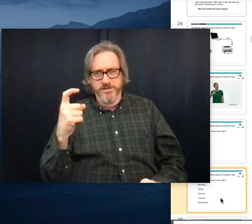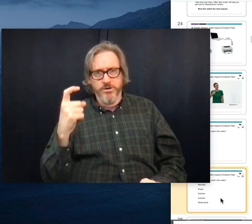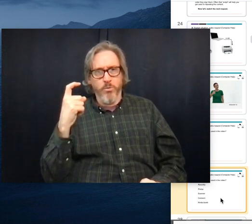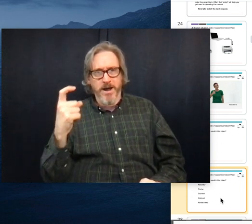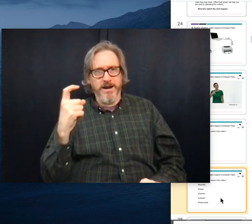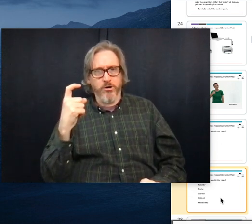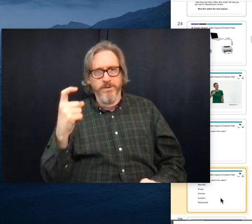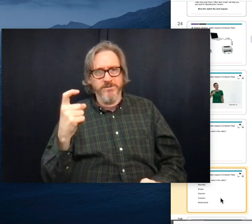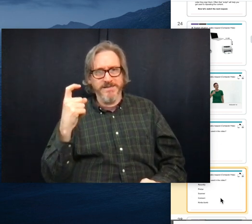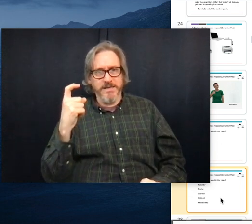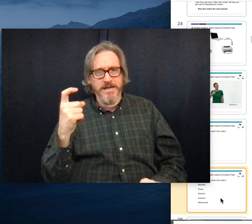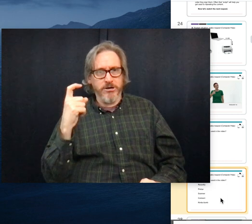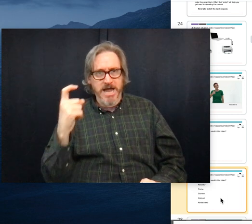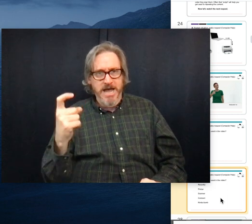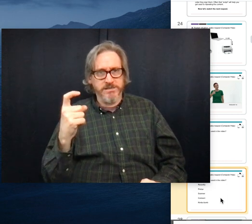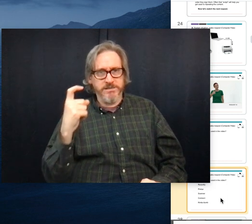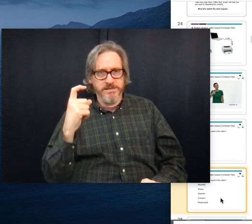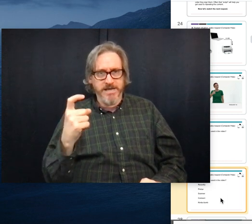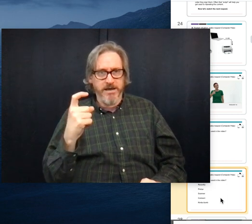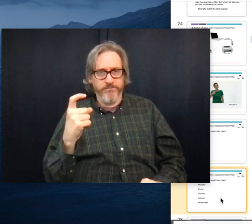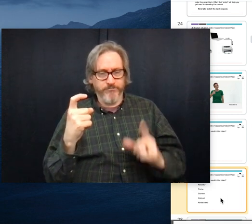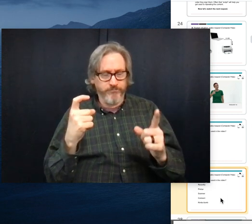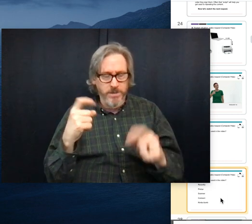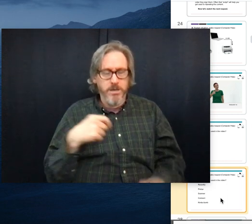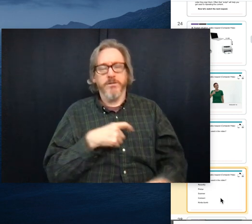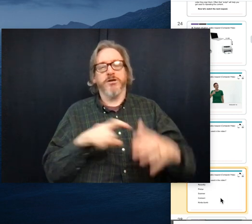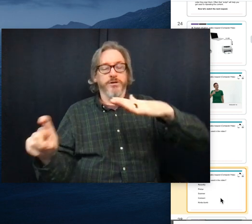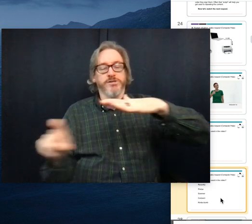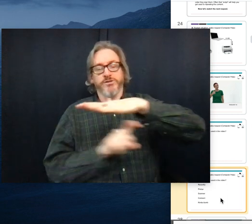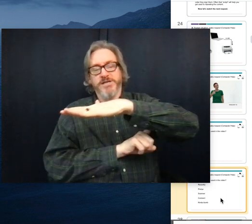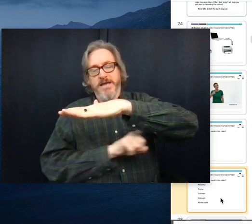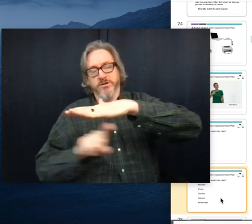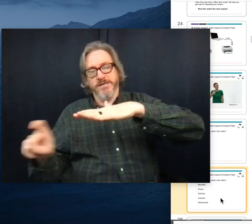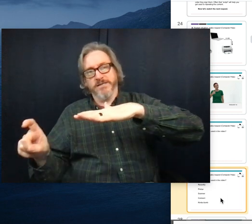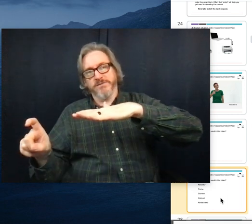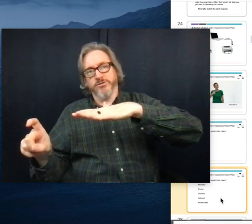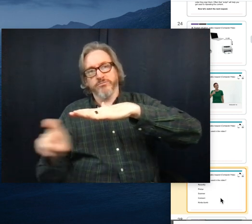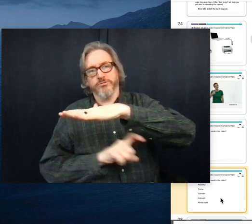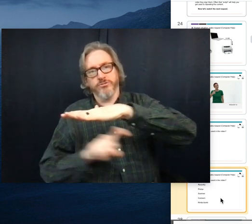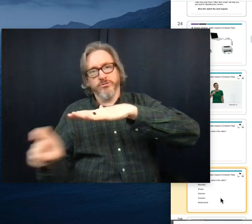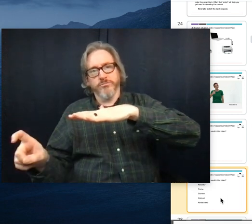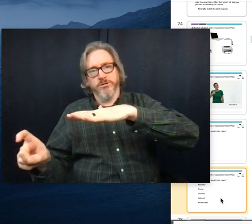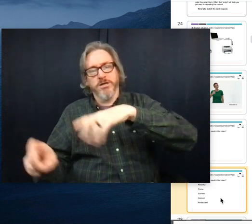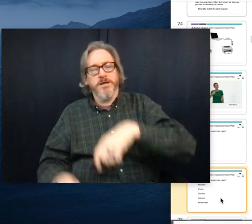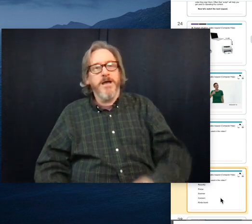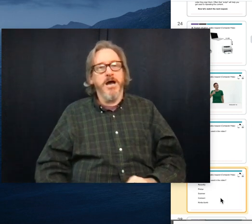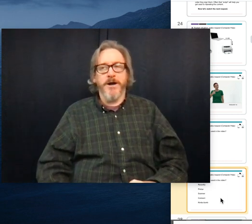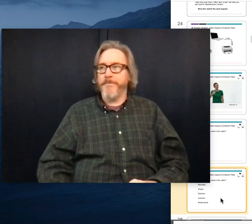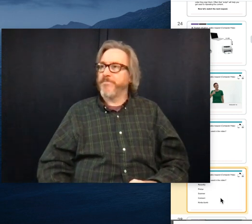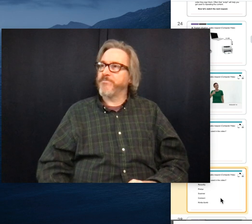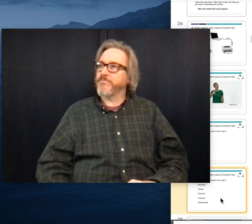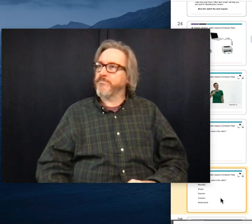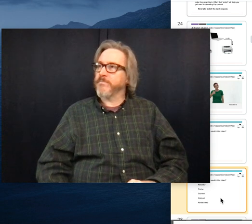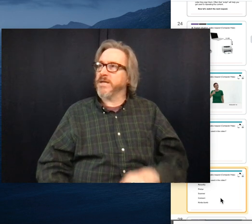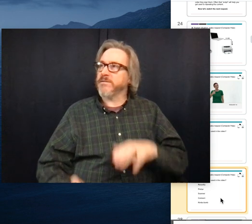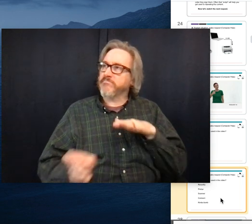ask you a question. Why are we using the letter X to scan? And I'll show you. So scan goes like this.